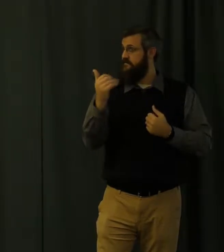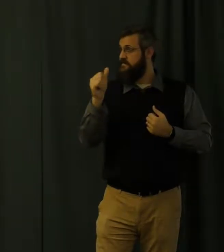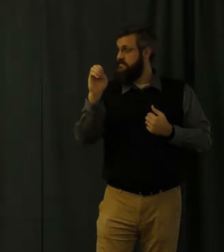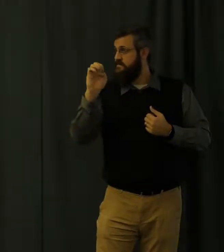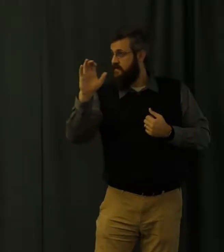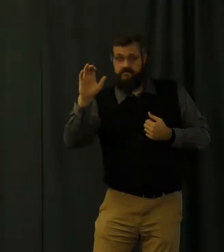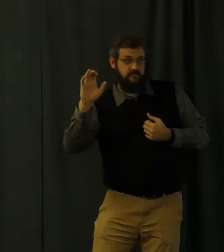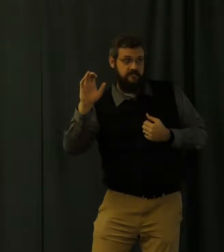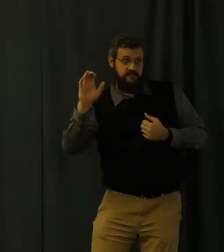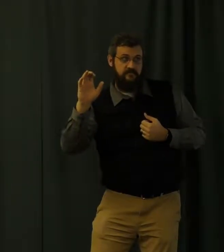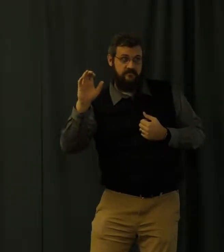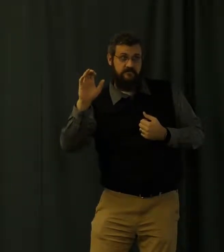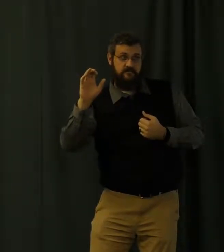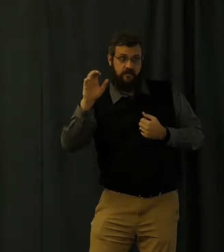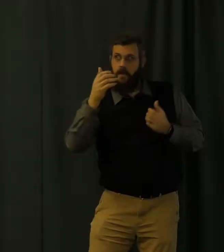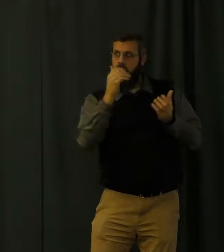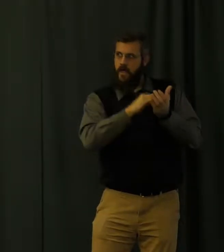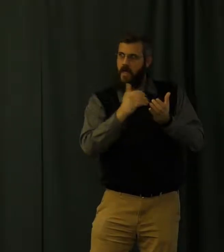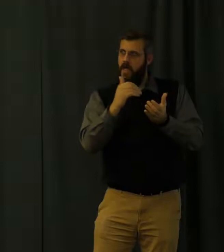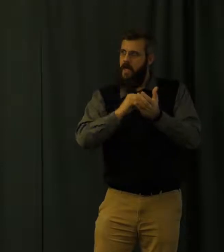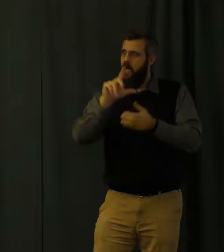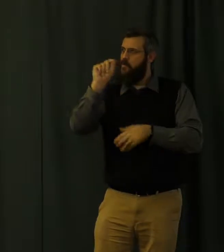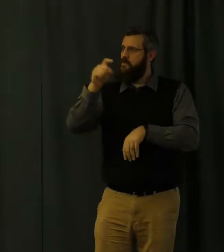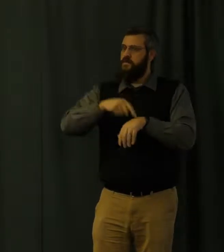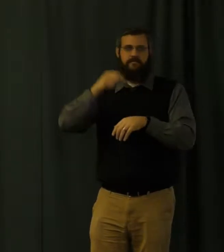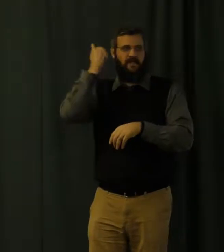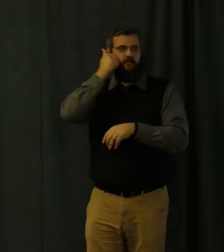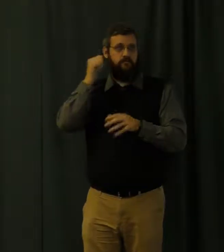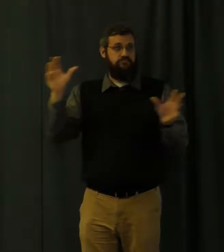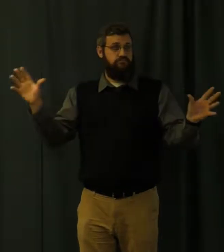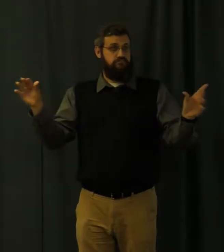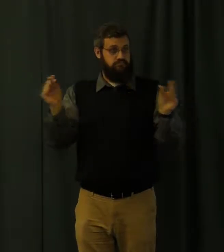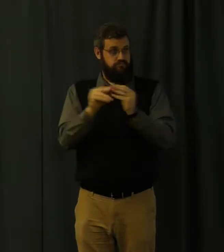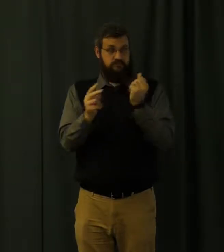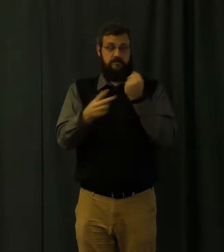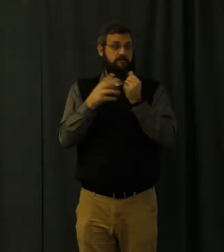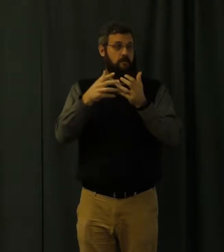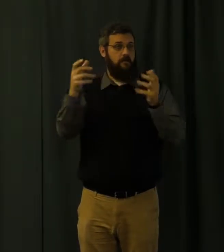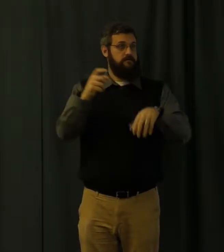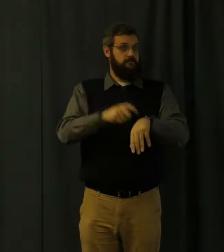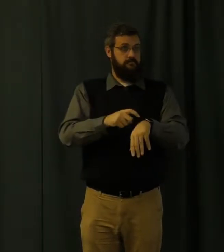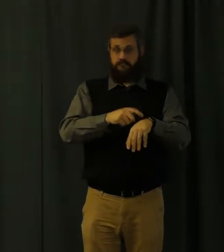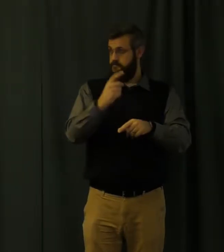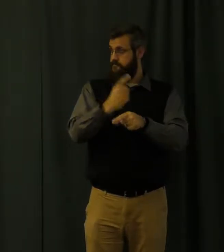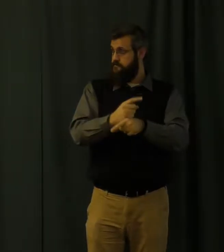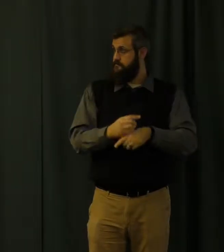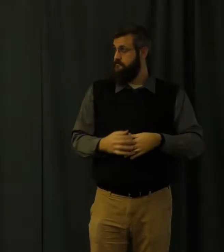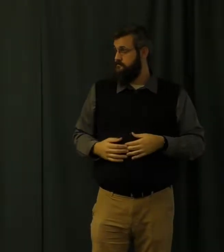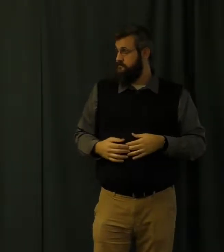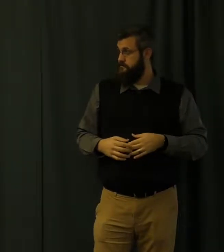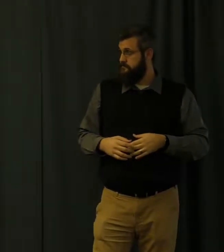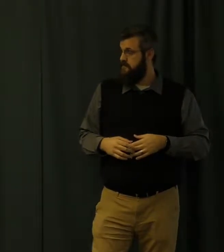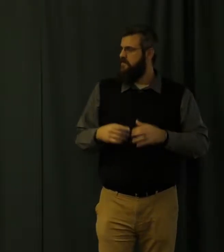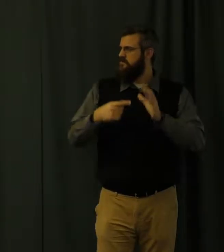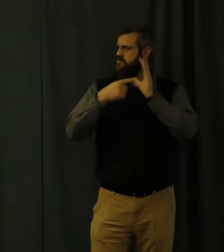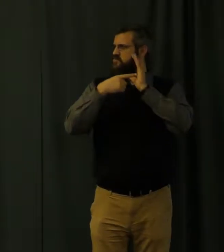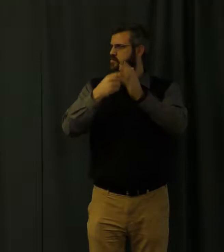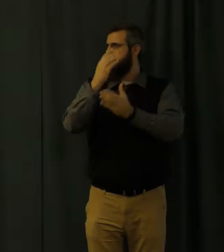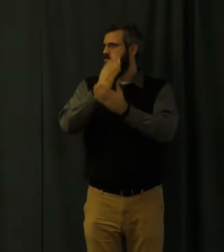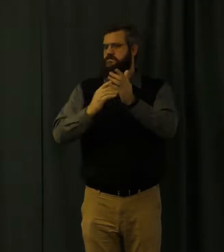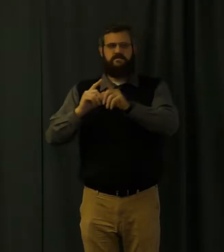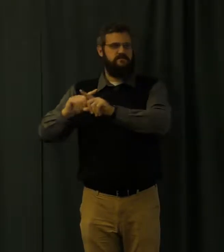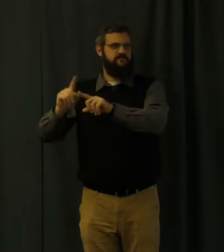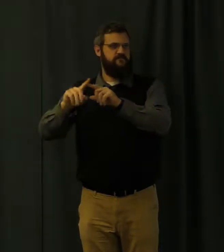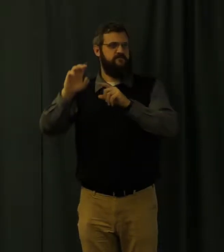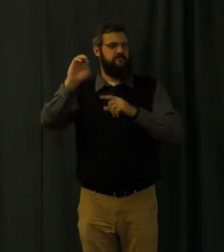time, but when that happens 20 times a day, it adds up to getting a little bit more time back, okay? So I'm going to show you some different